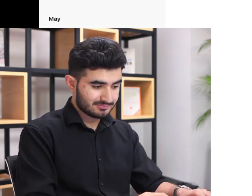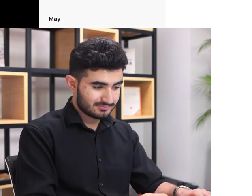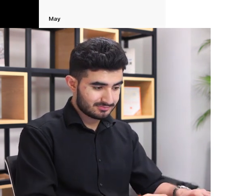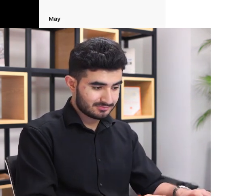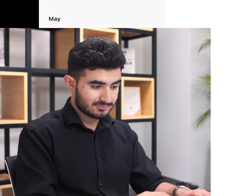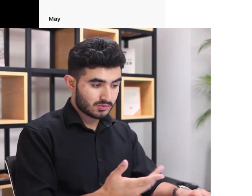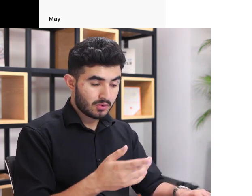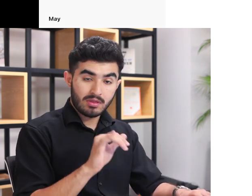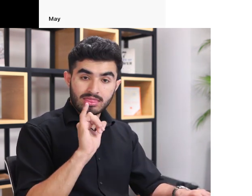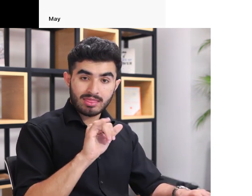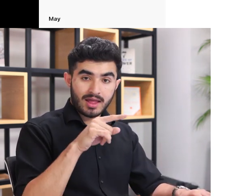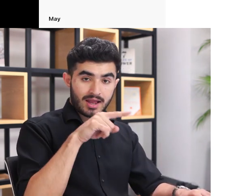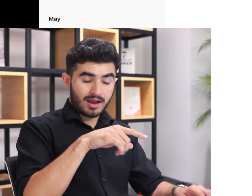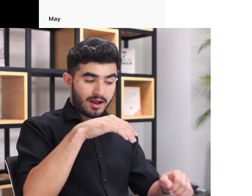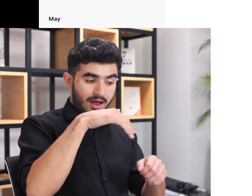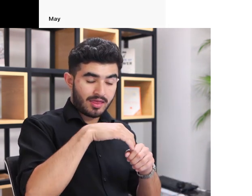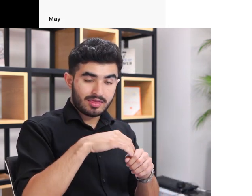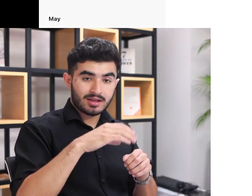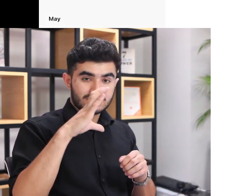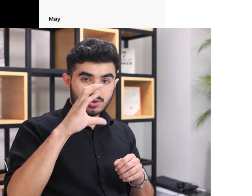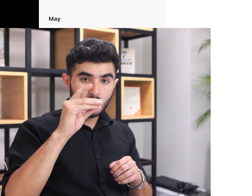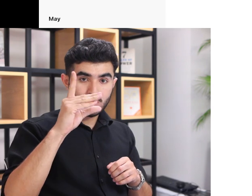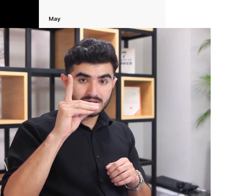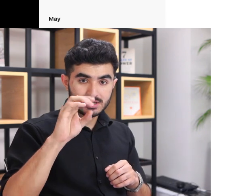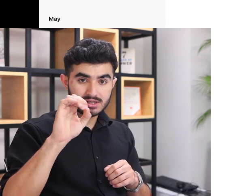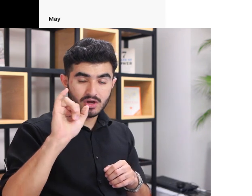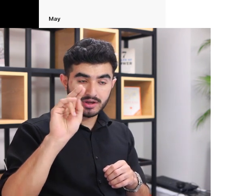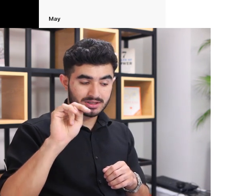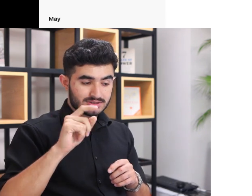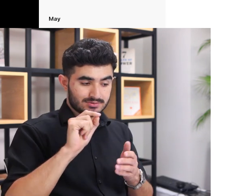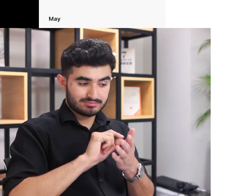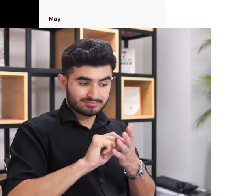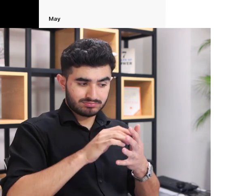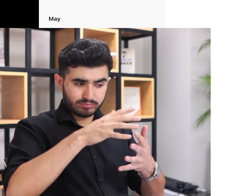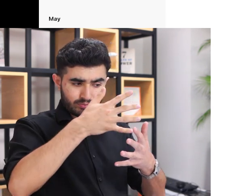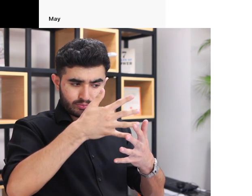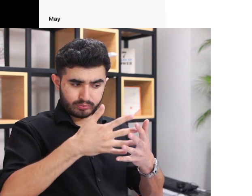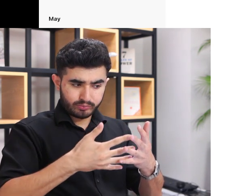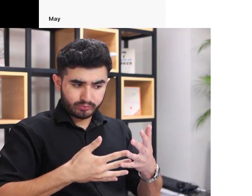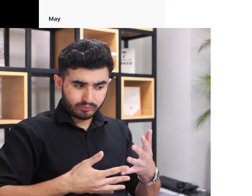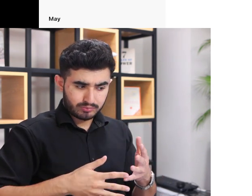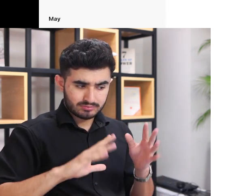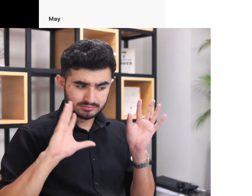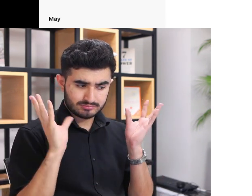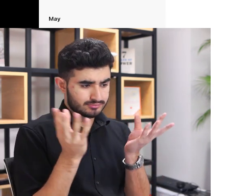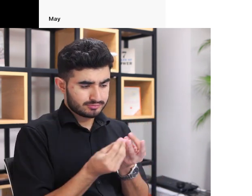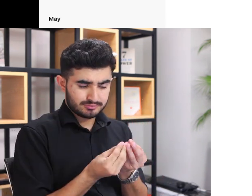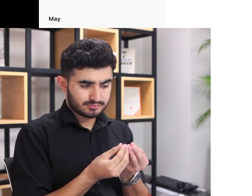There it is. That's the code we asked for. This is a C++ program,